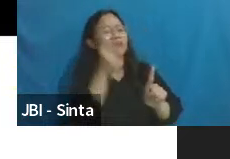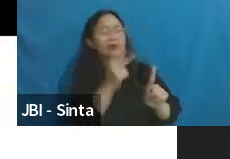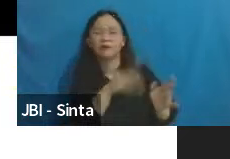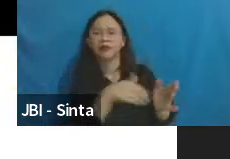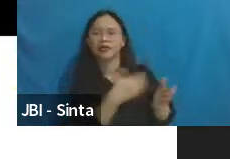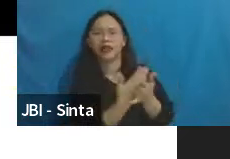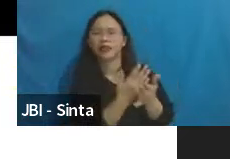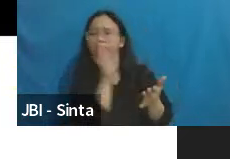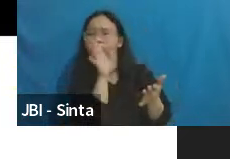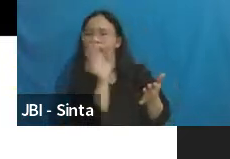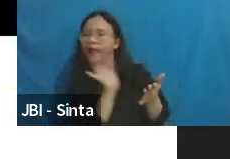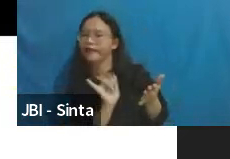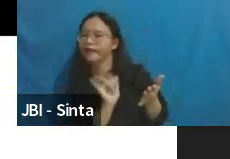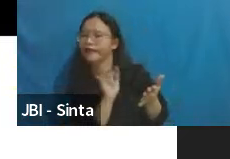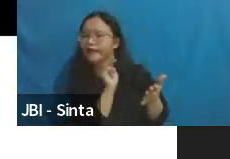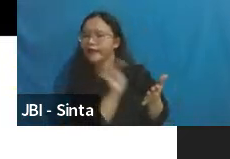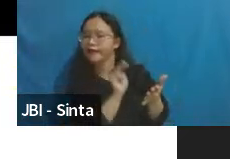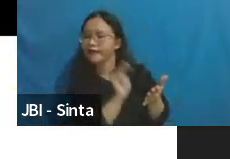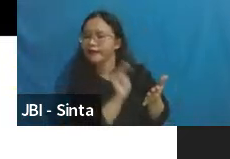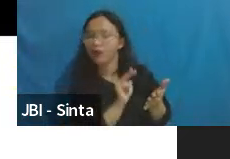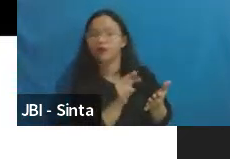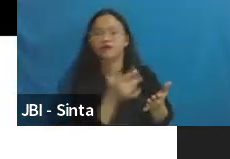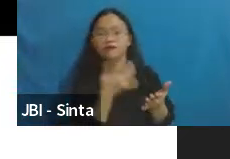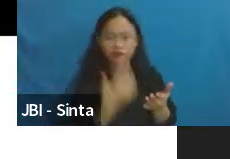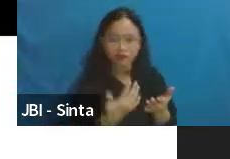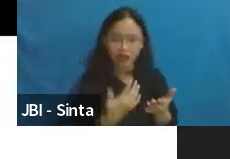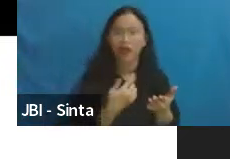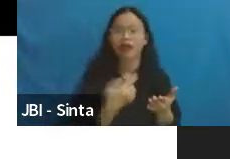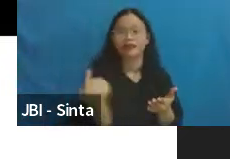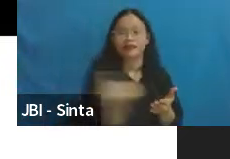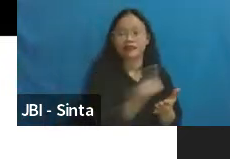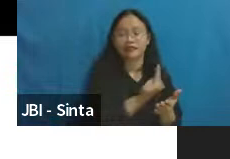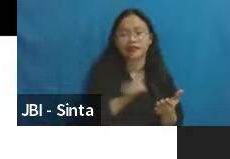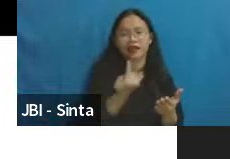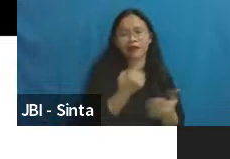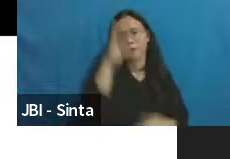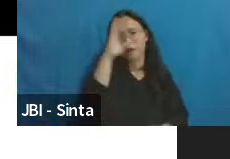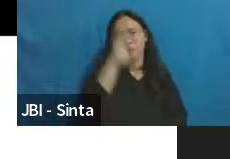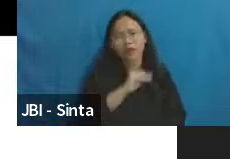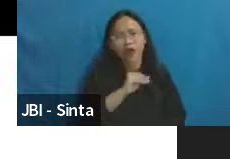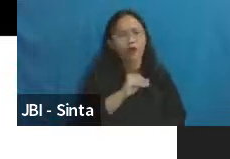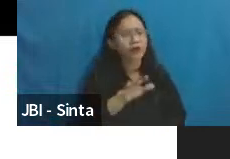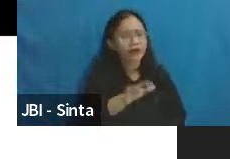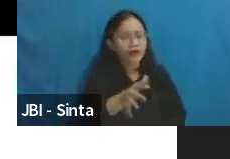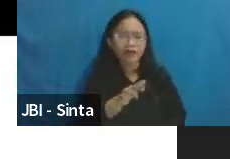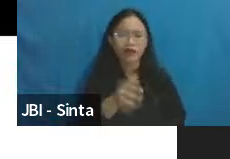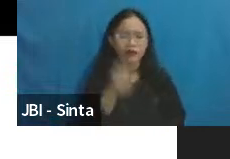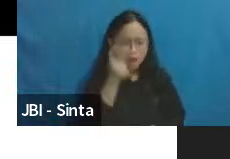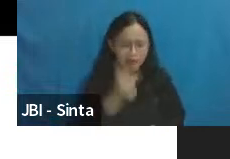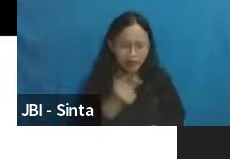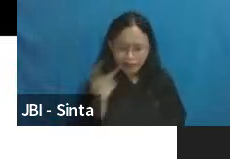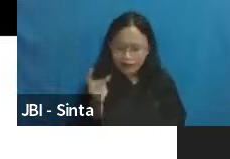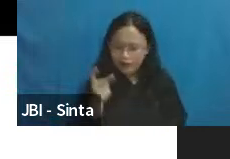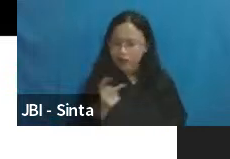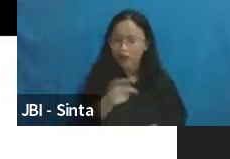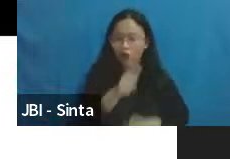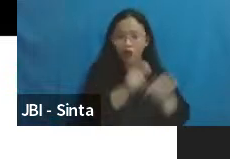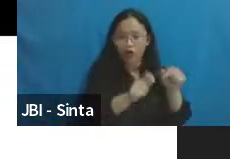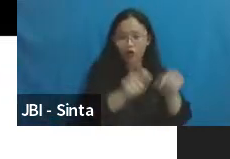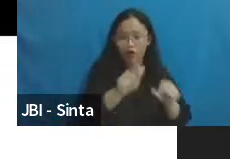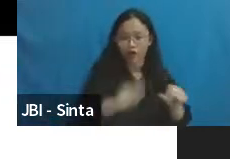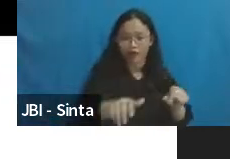people behind free expression and free assembly are often being targeted possibly being targeted with threats,